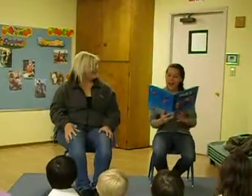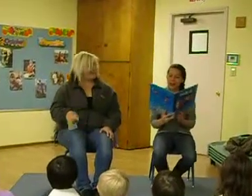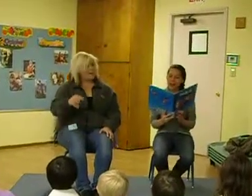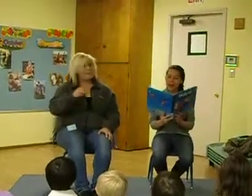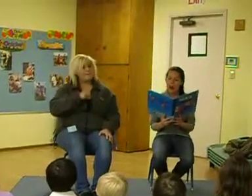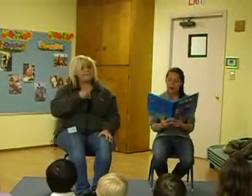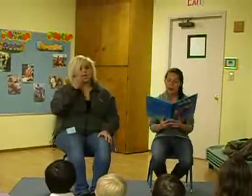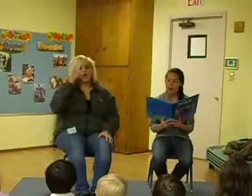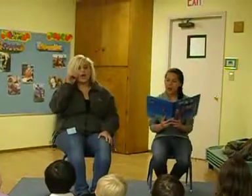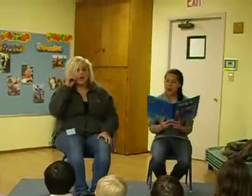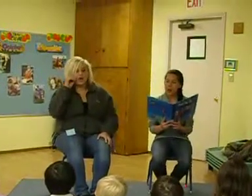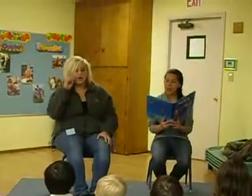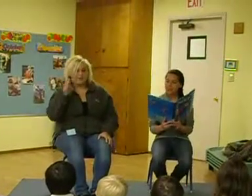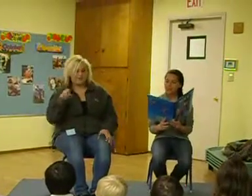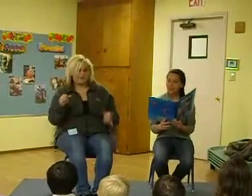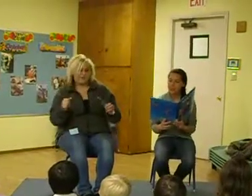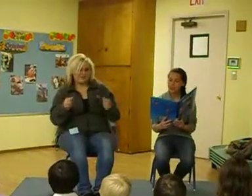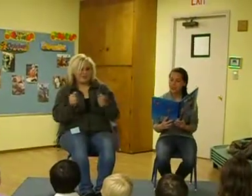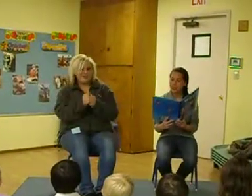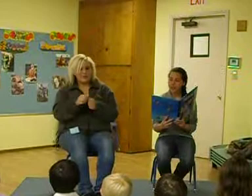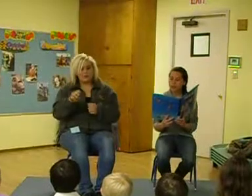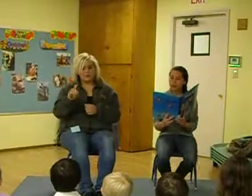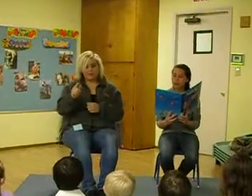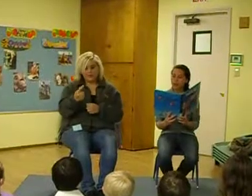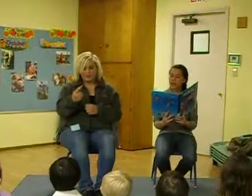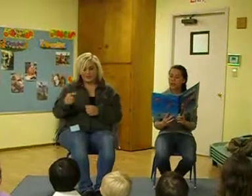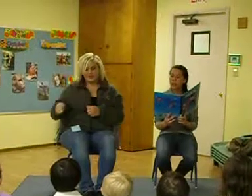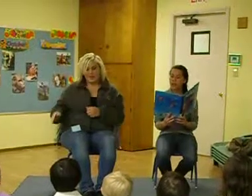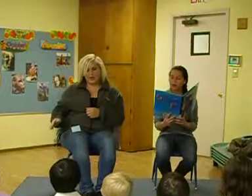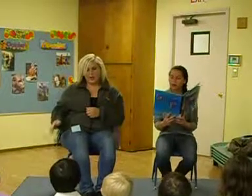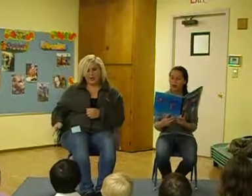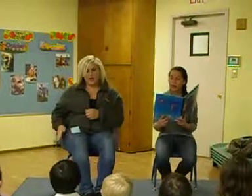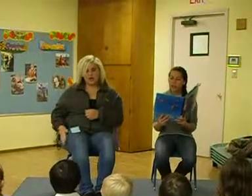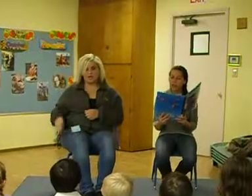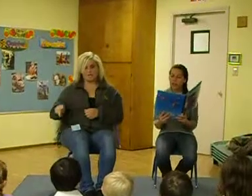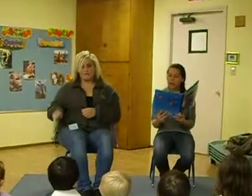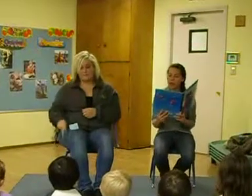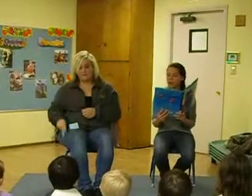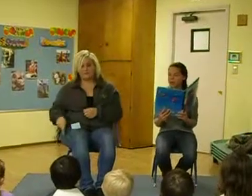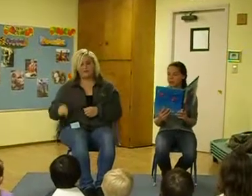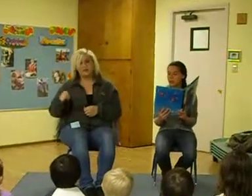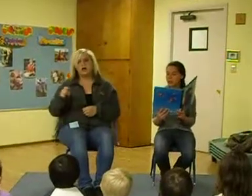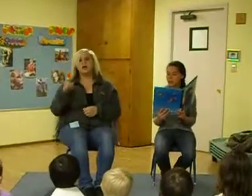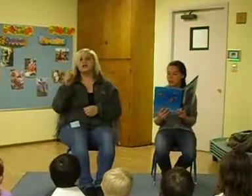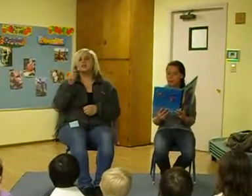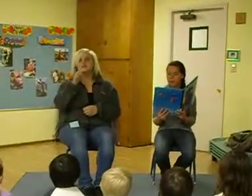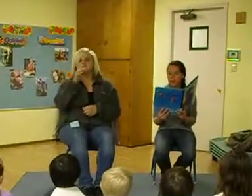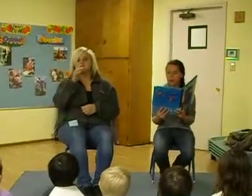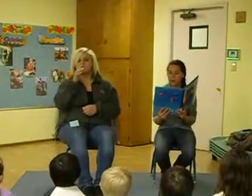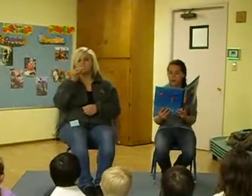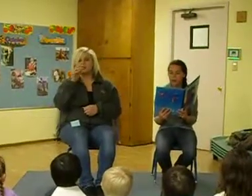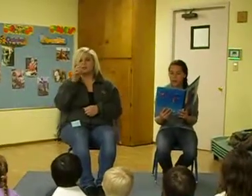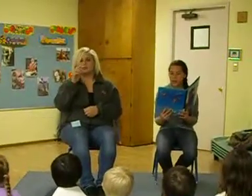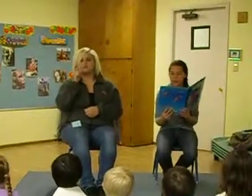At home, Max and Phantom, the dog, played on the floor. Come on up and join me with the parakeet, said his